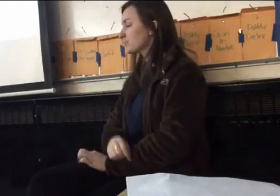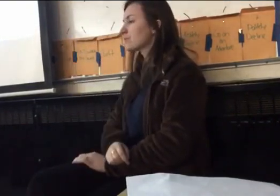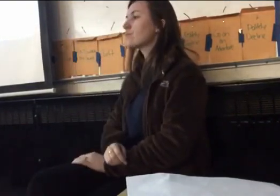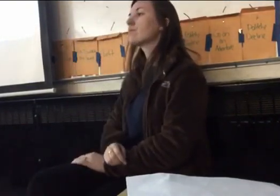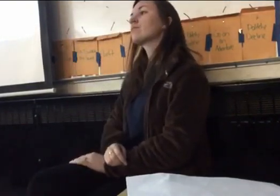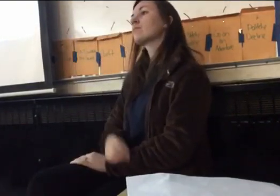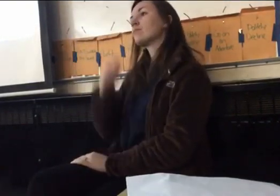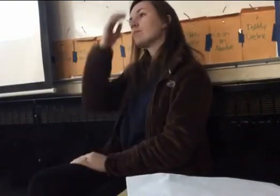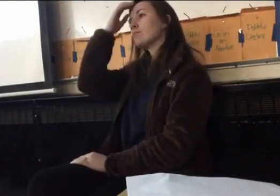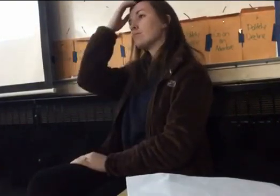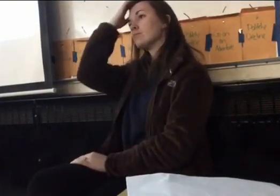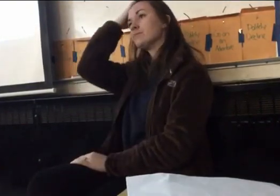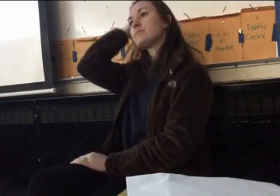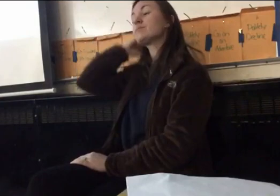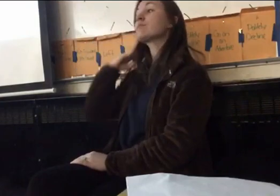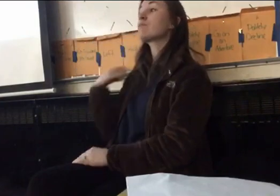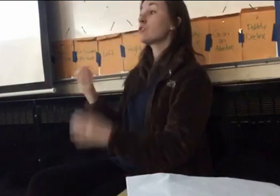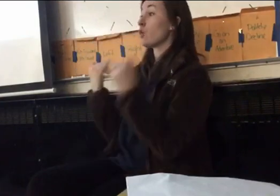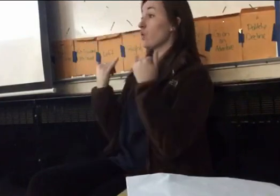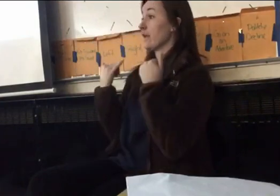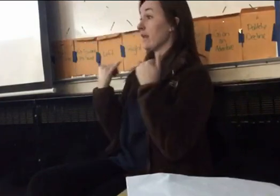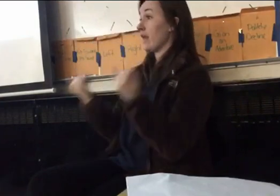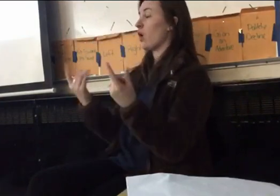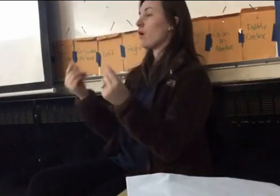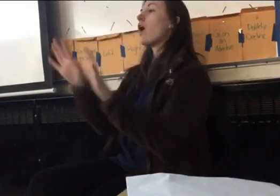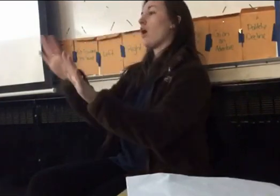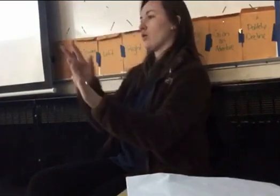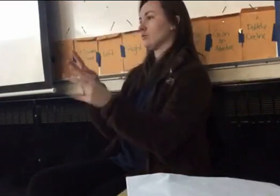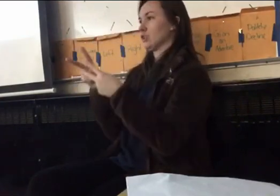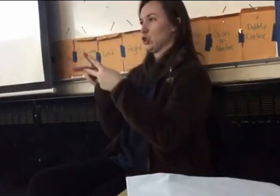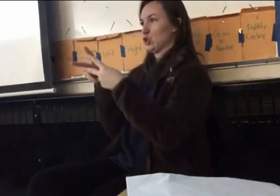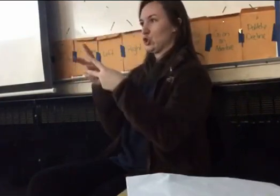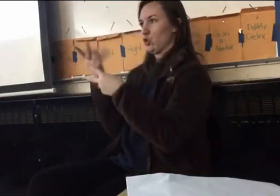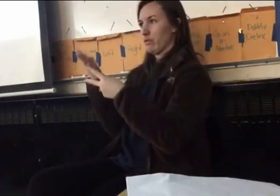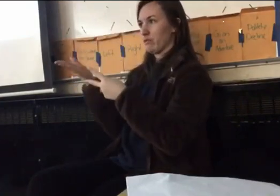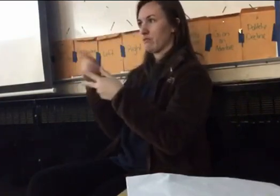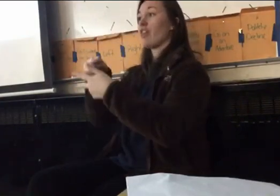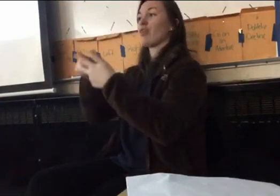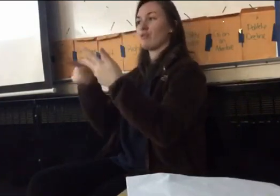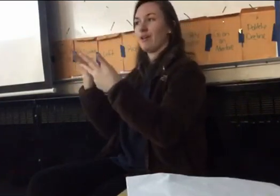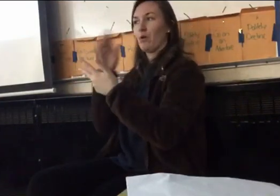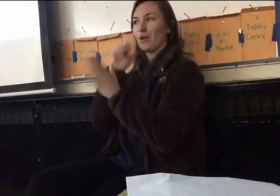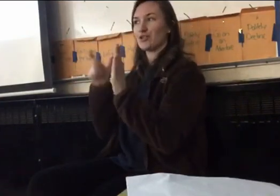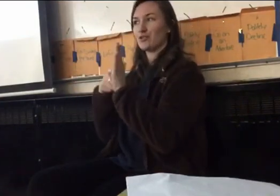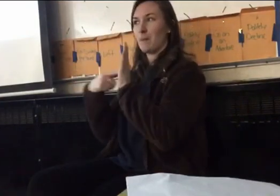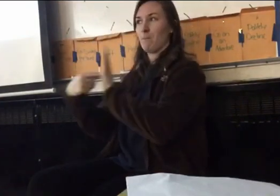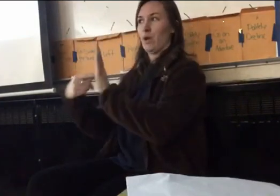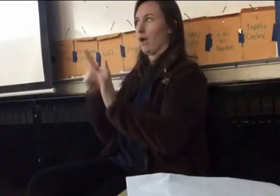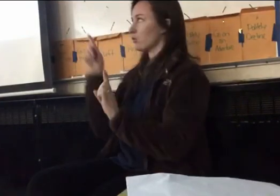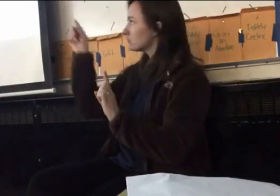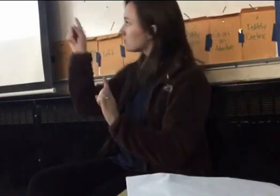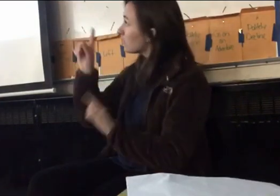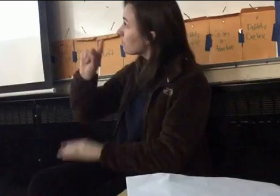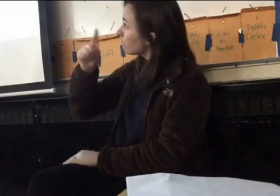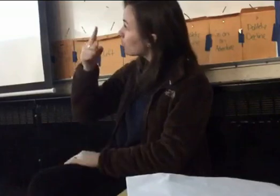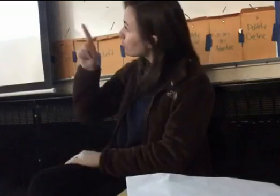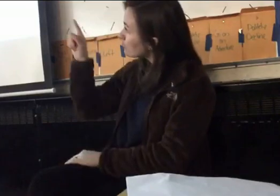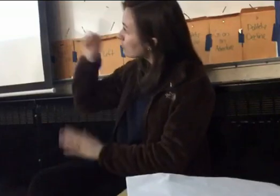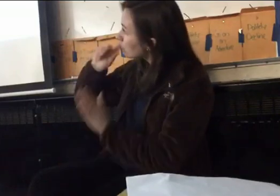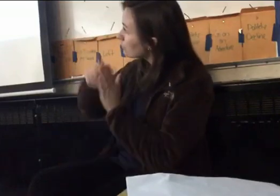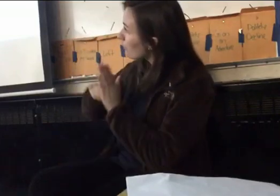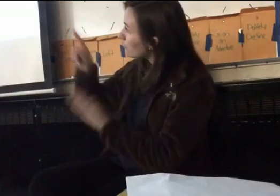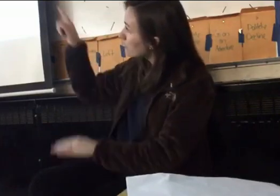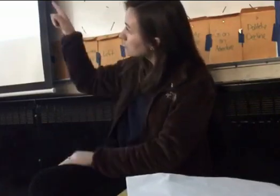Okay. So now what we're going to do, there's three more things I want to point out real quick, okay? First off,